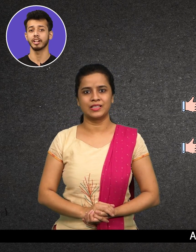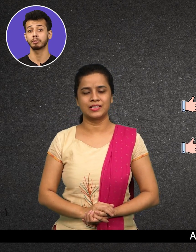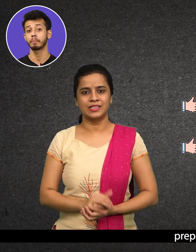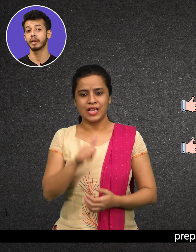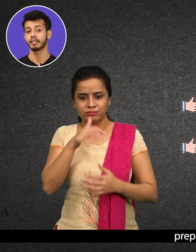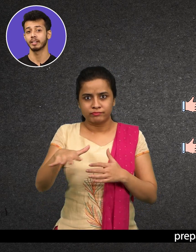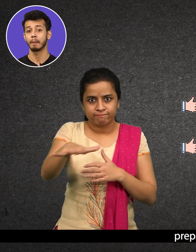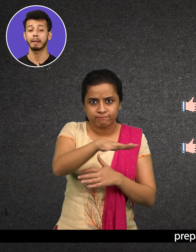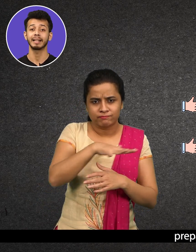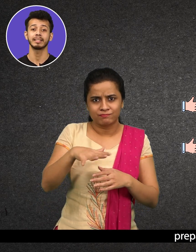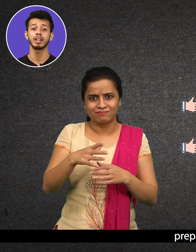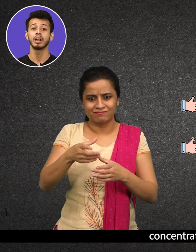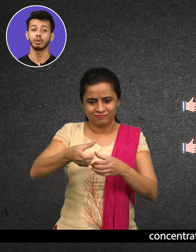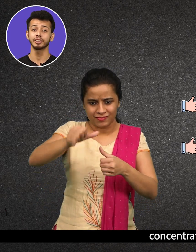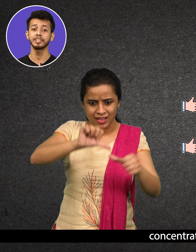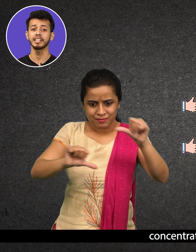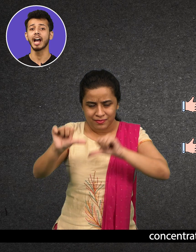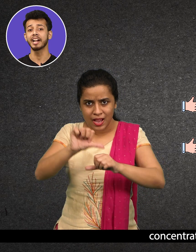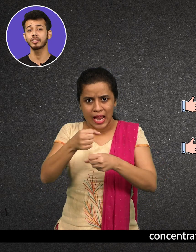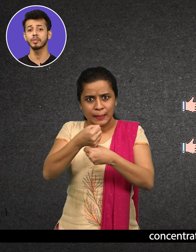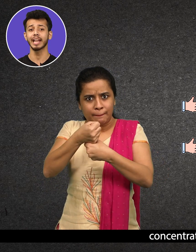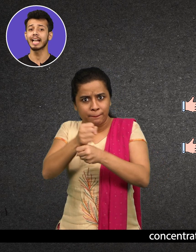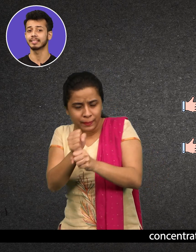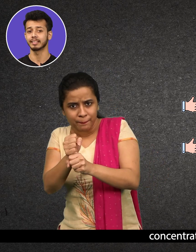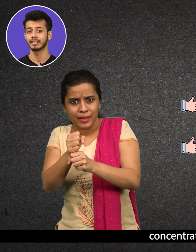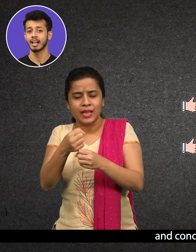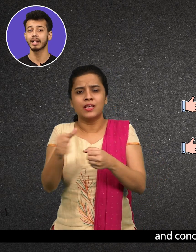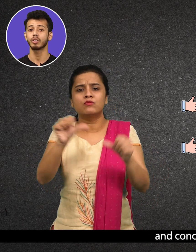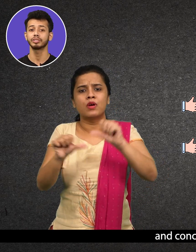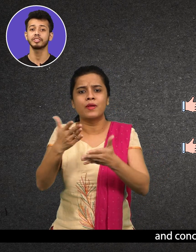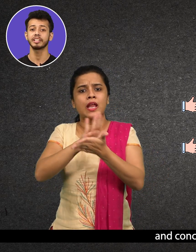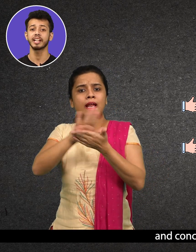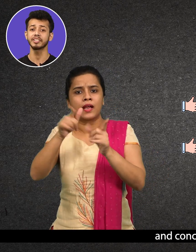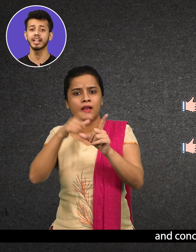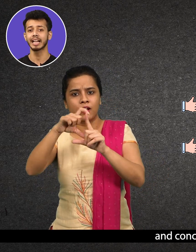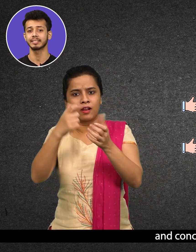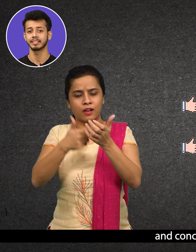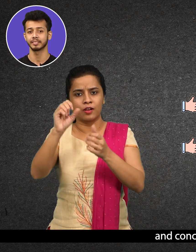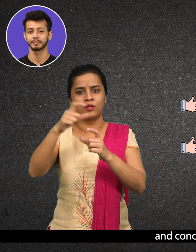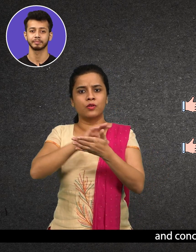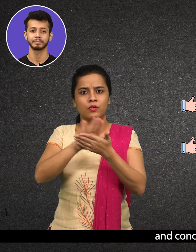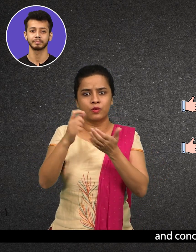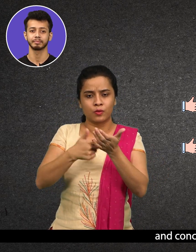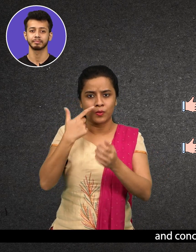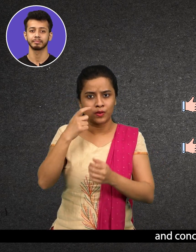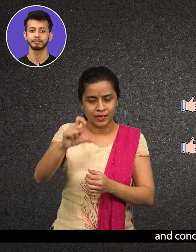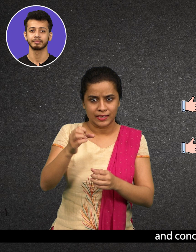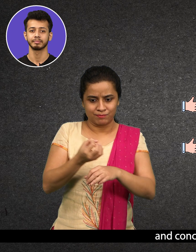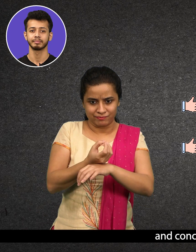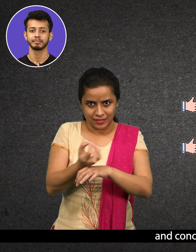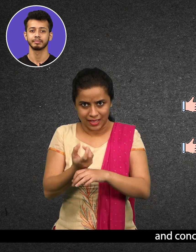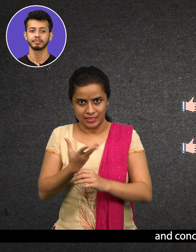Aqua regia is prepared by mixing concentrated hydrochloric acid and concentrated nitric acid